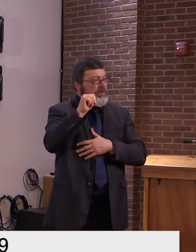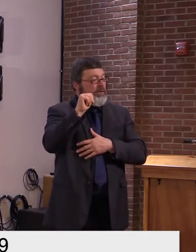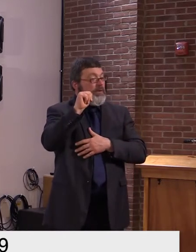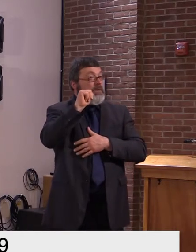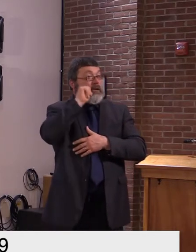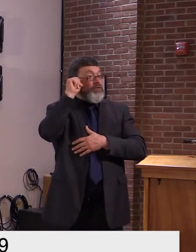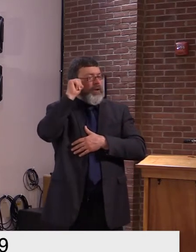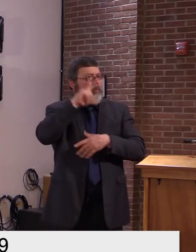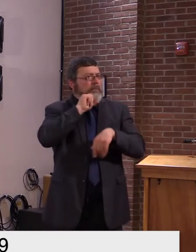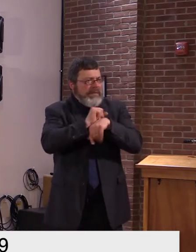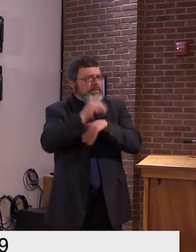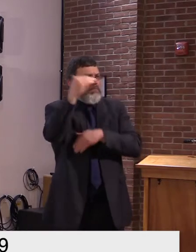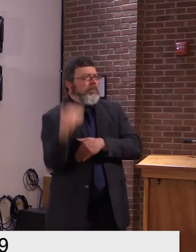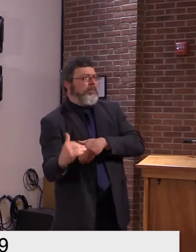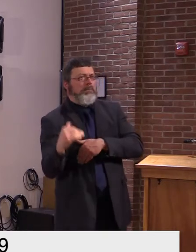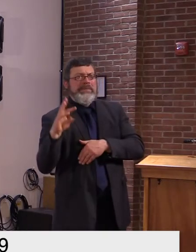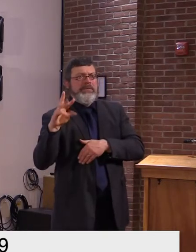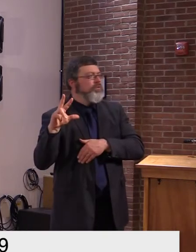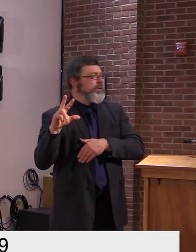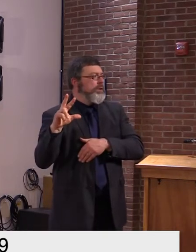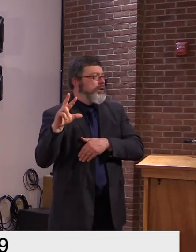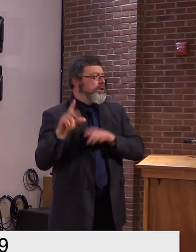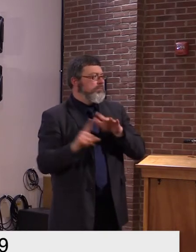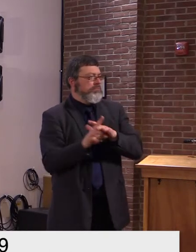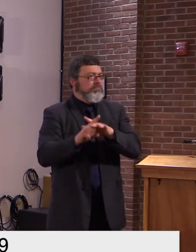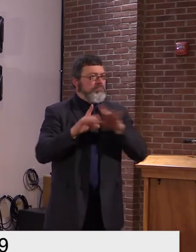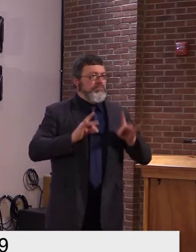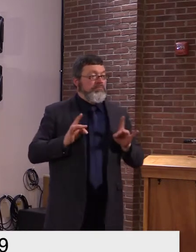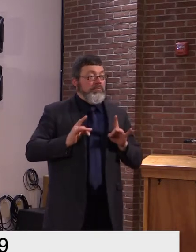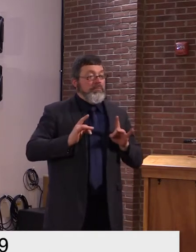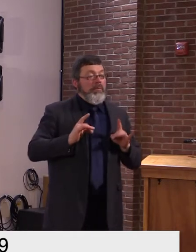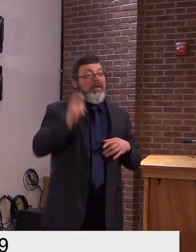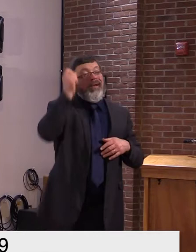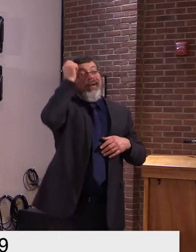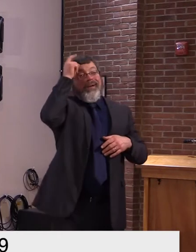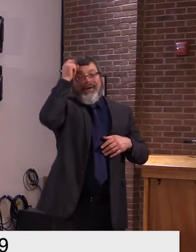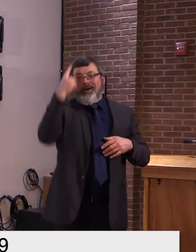36 patients in the hospital, 9 in the ICU.